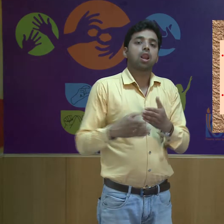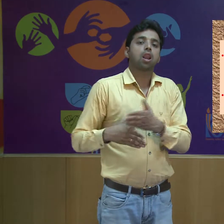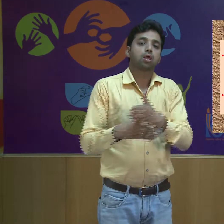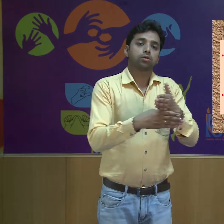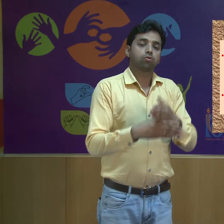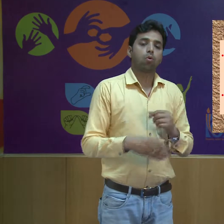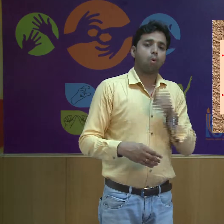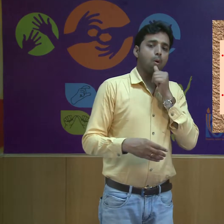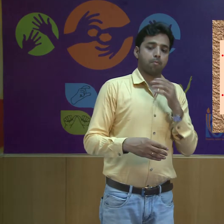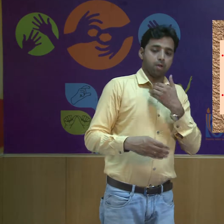privately.